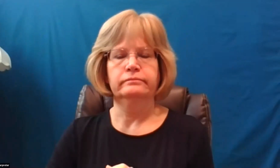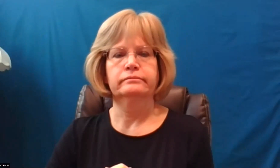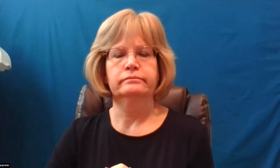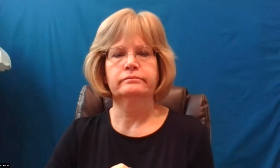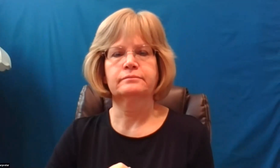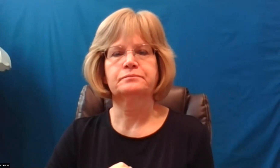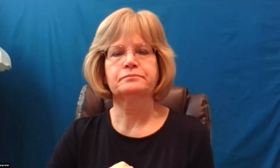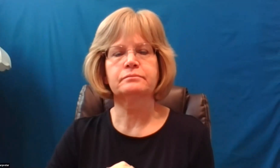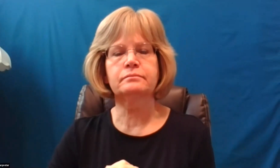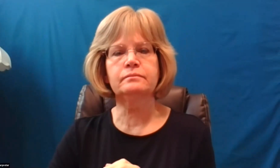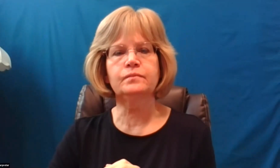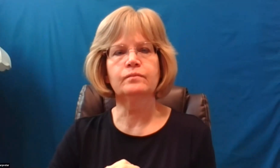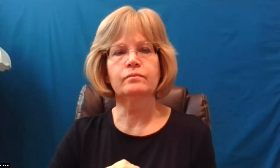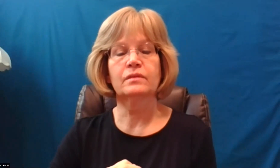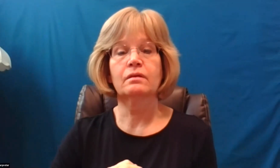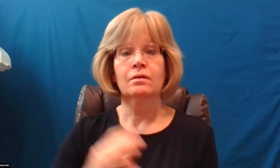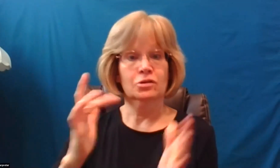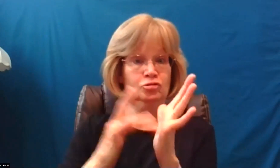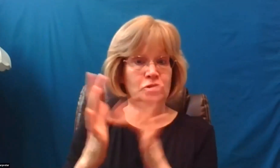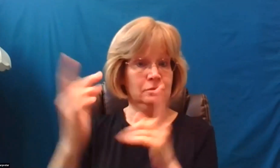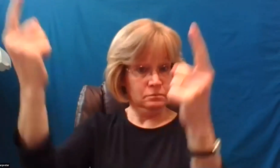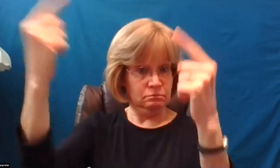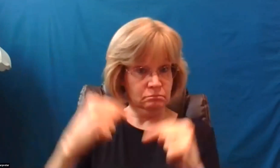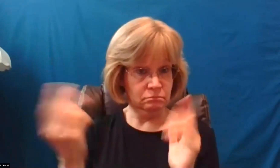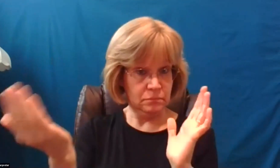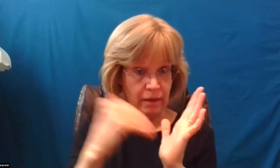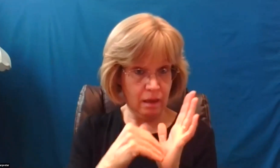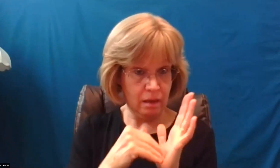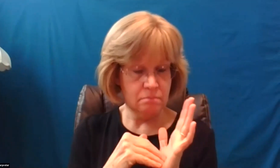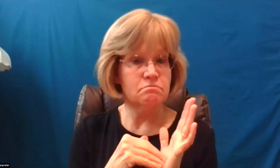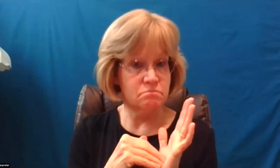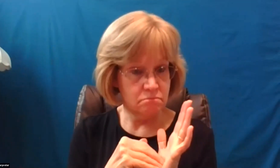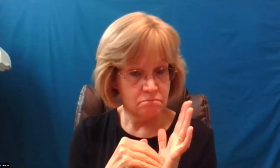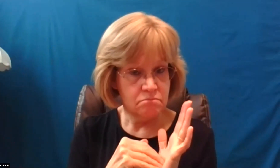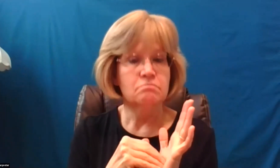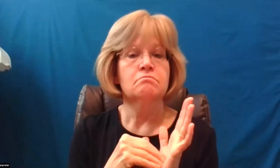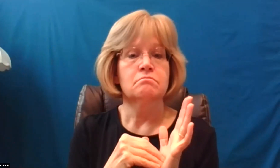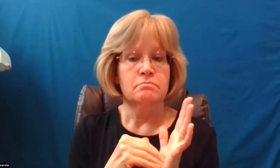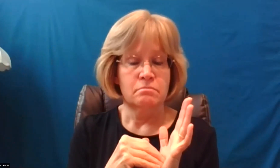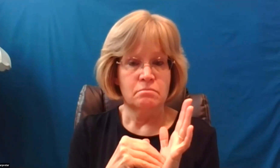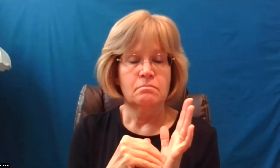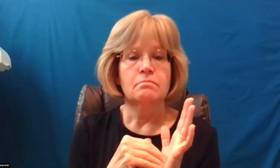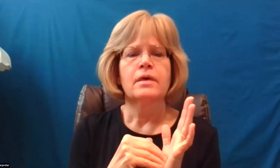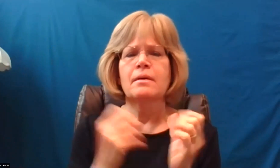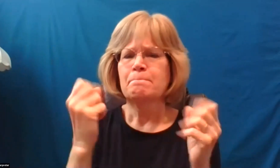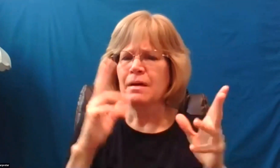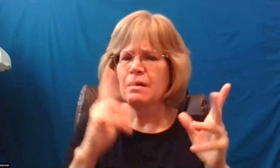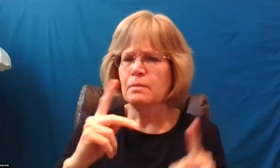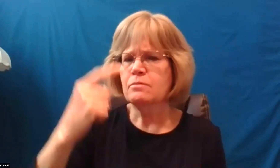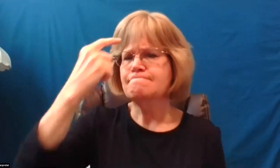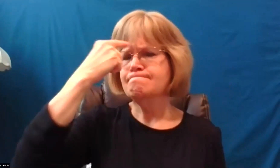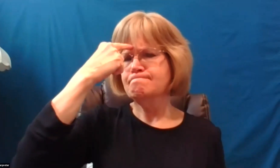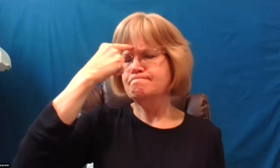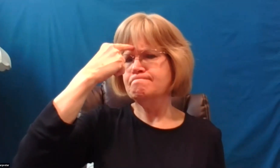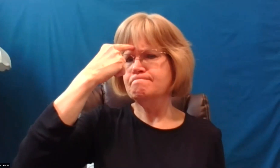And speaking of the second coming, isn't there a lot of conjecture